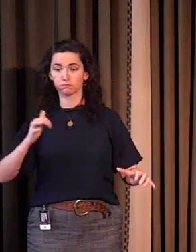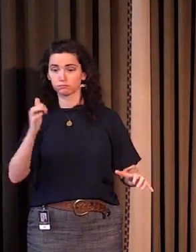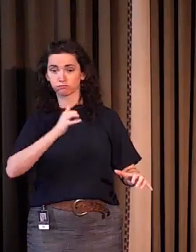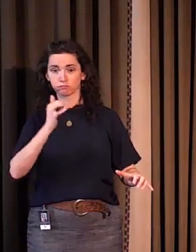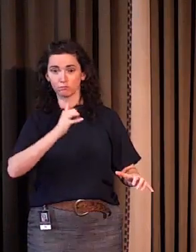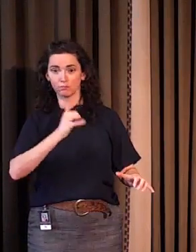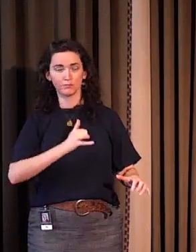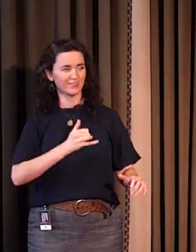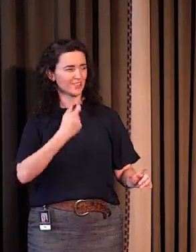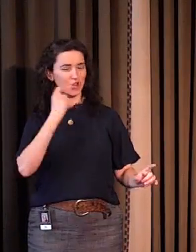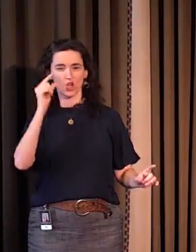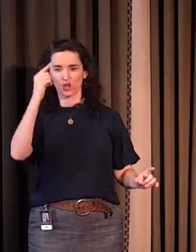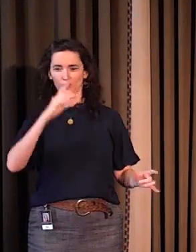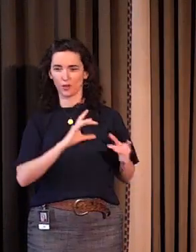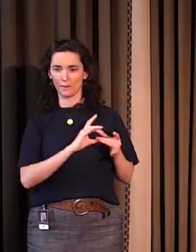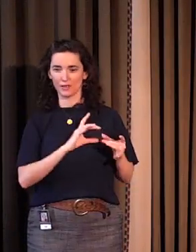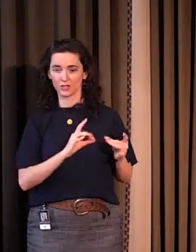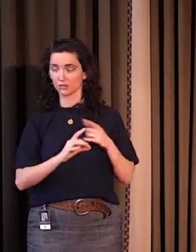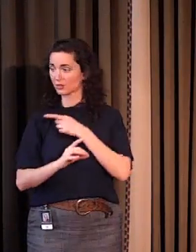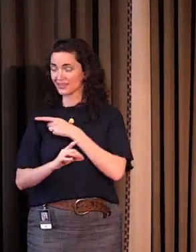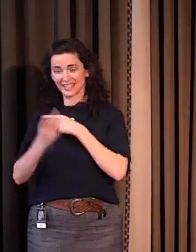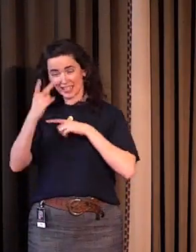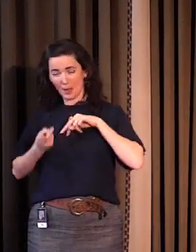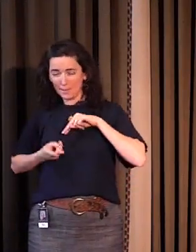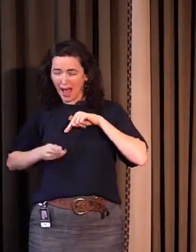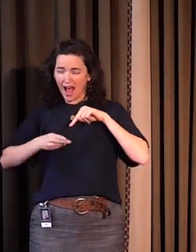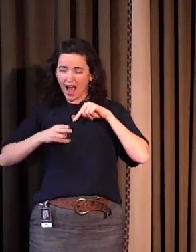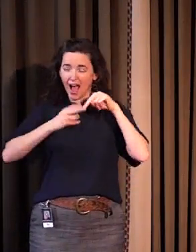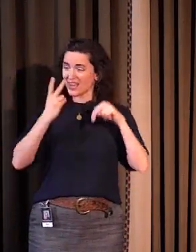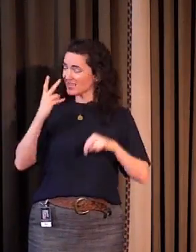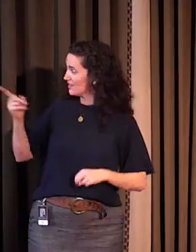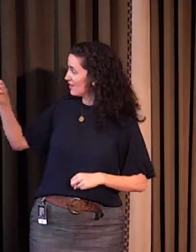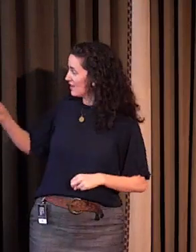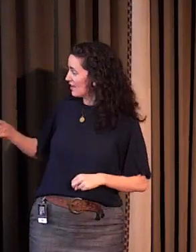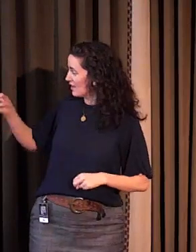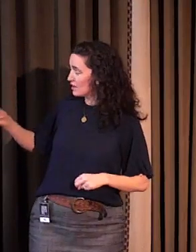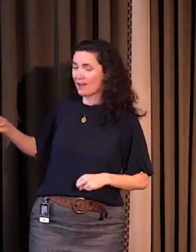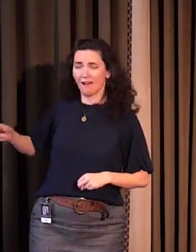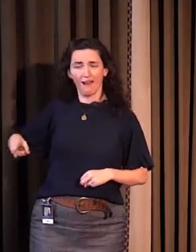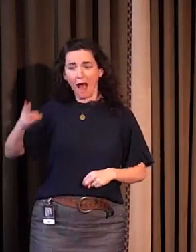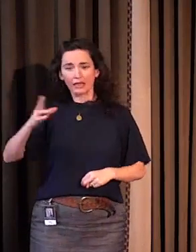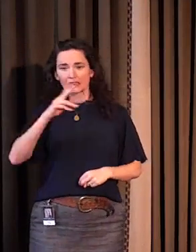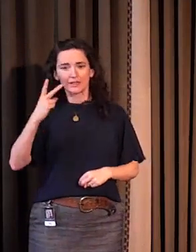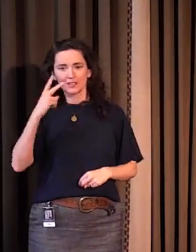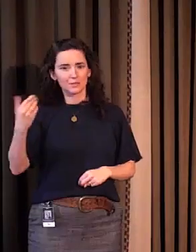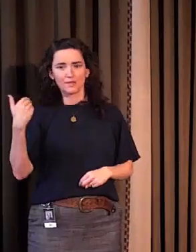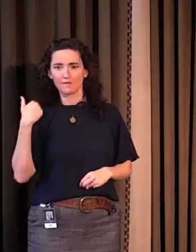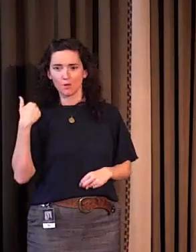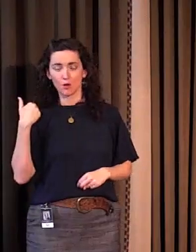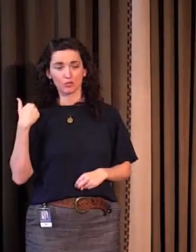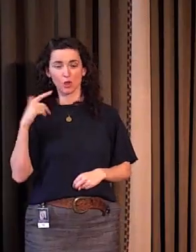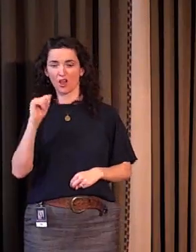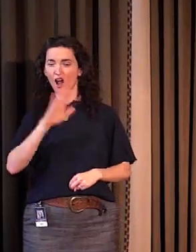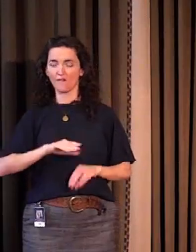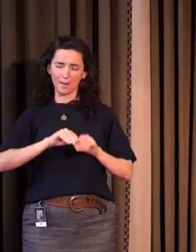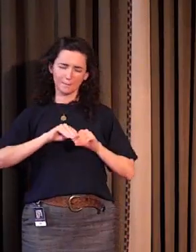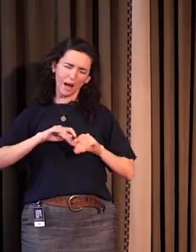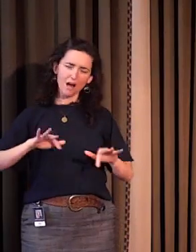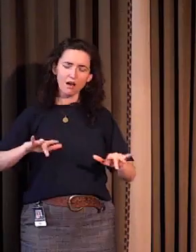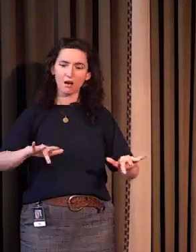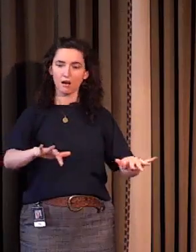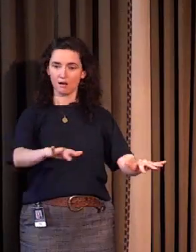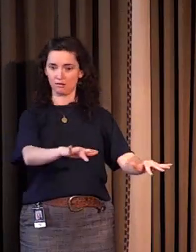not ever had as much COVID circulating in the state as there is right now, and I say that